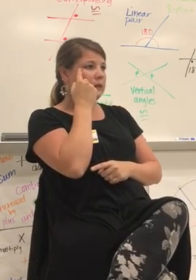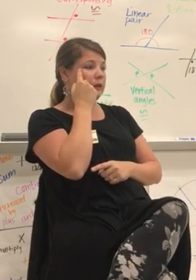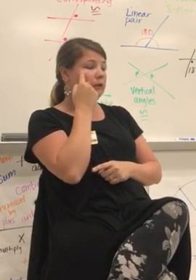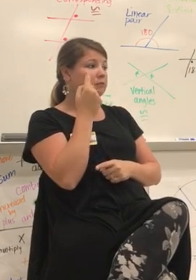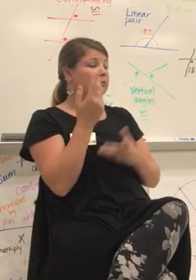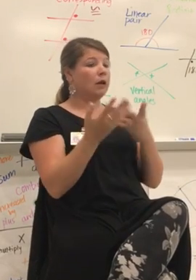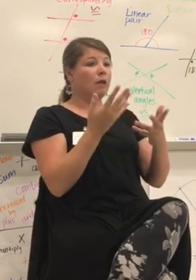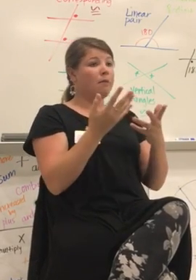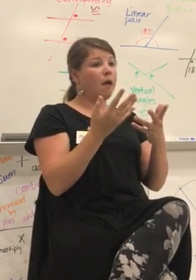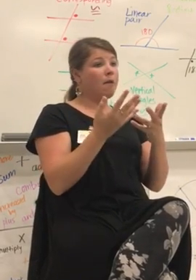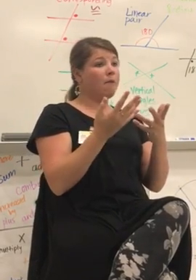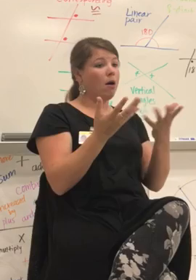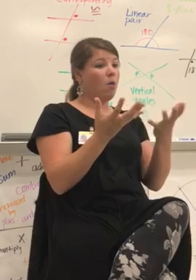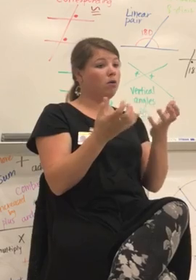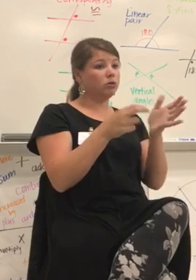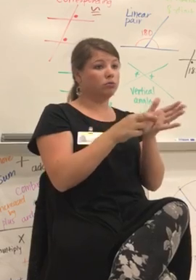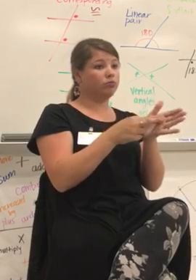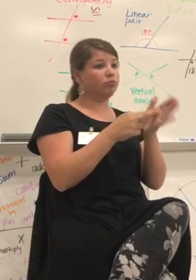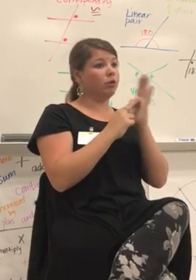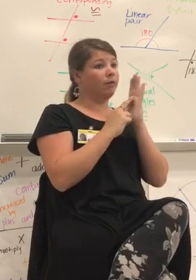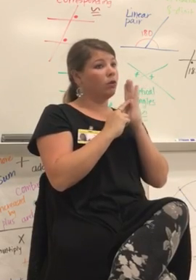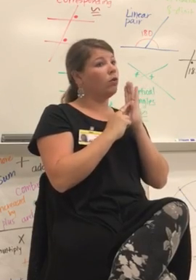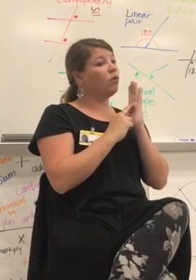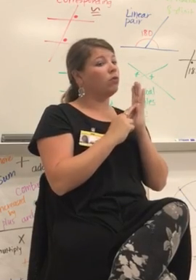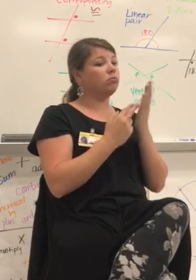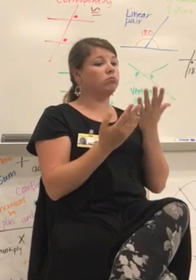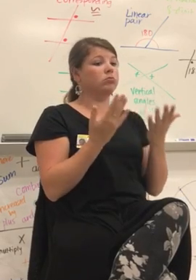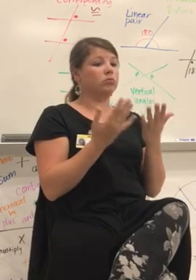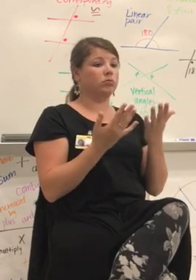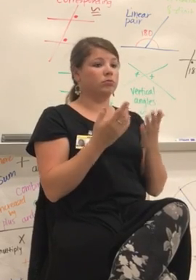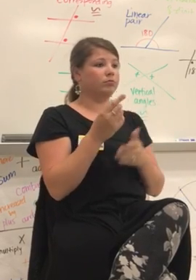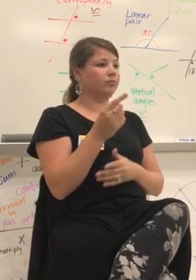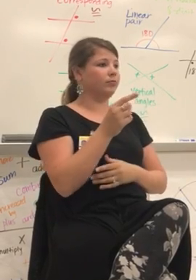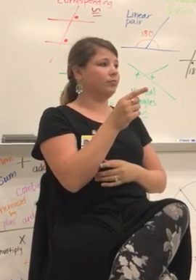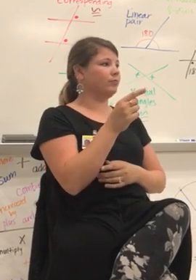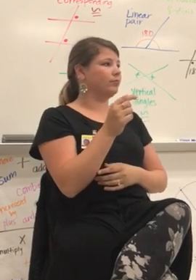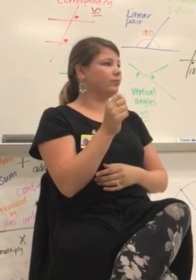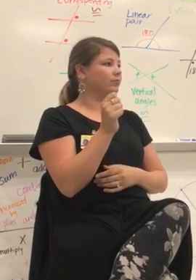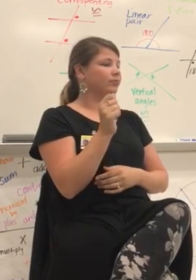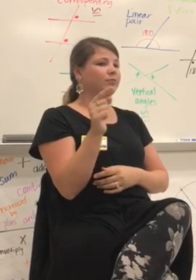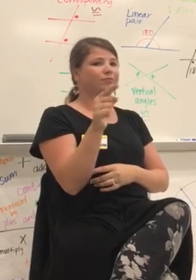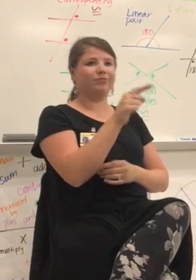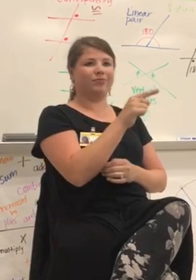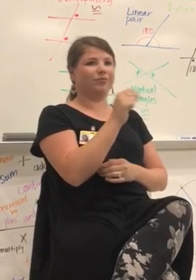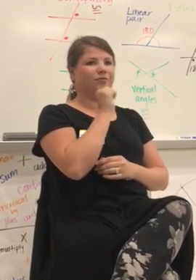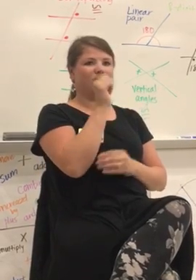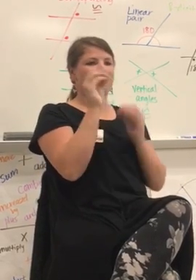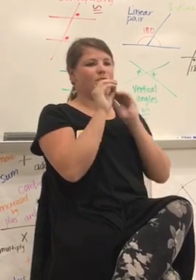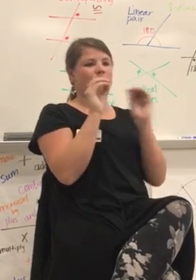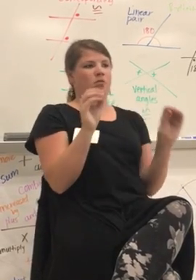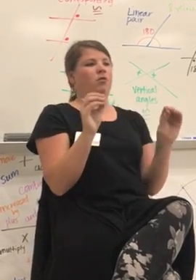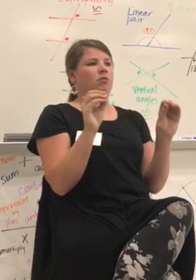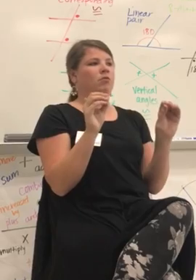I know y'all don't want to do anything. All right. Let's look at it. Let me pass back the ones I